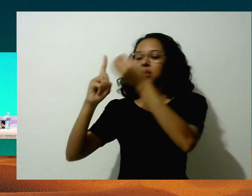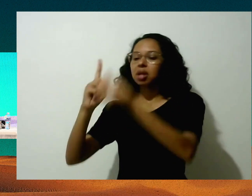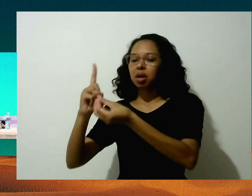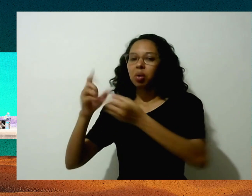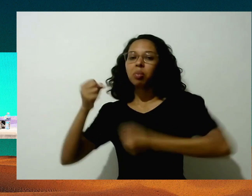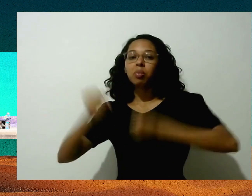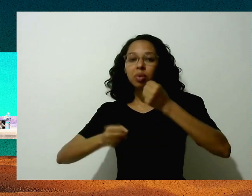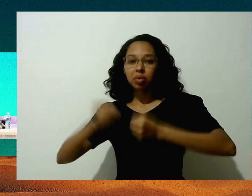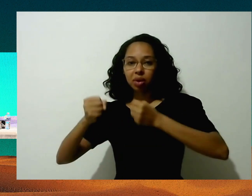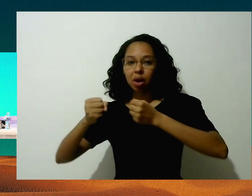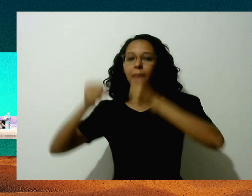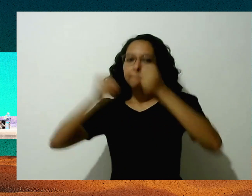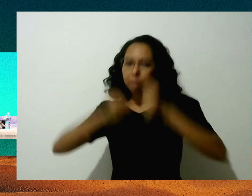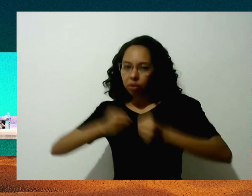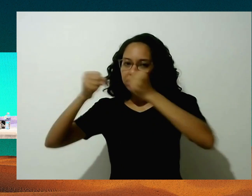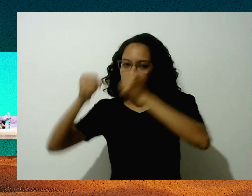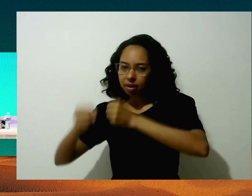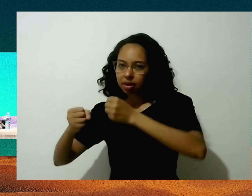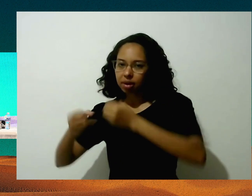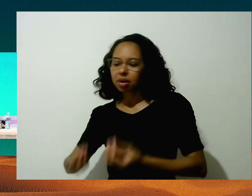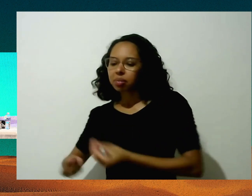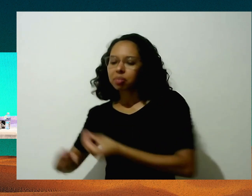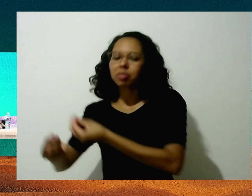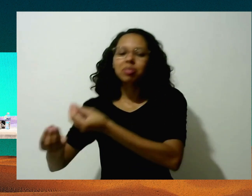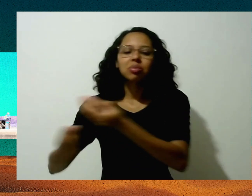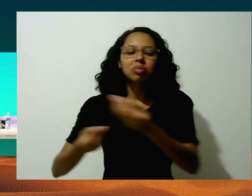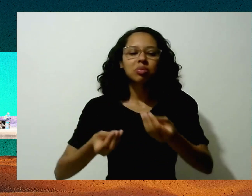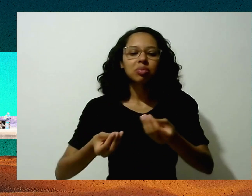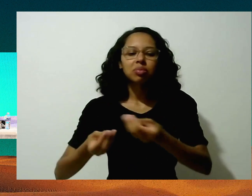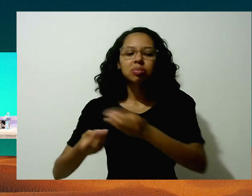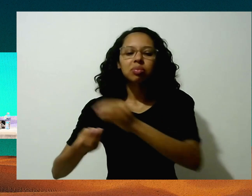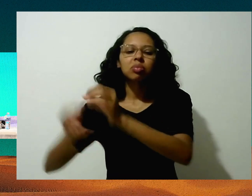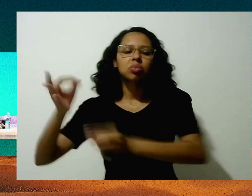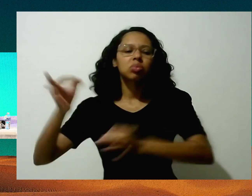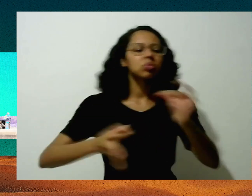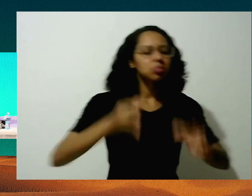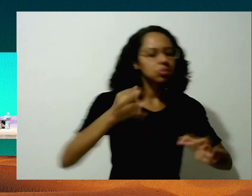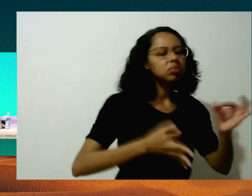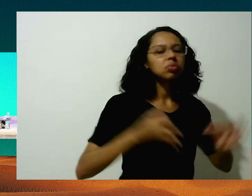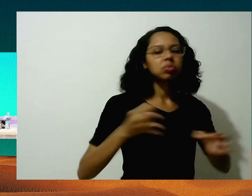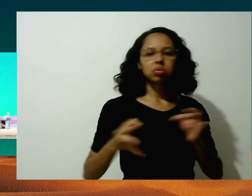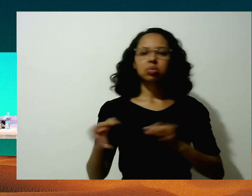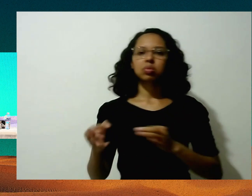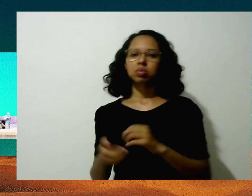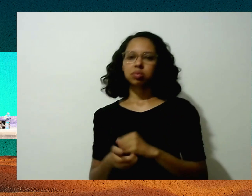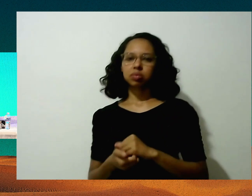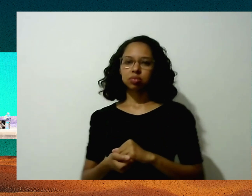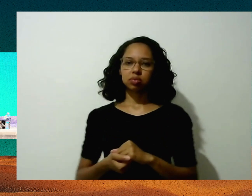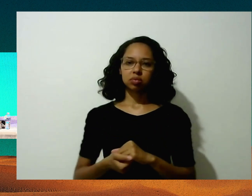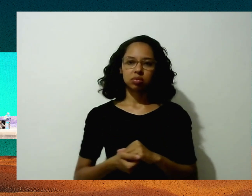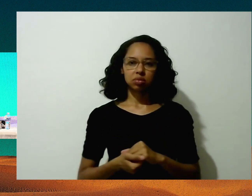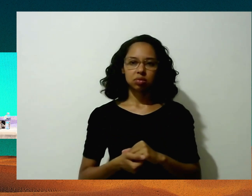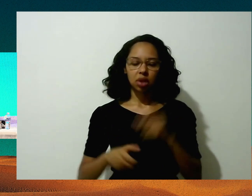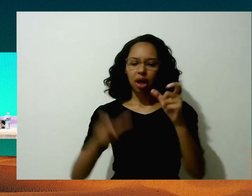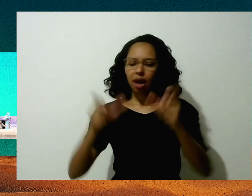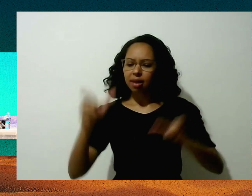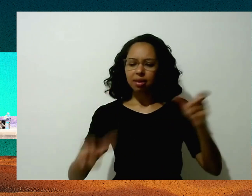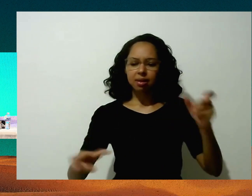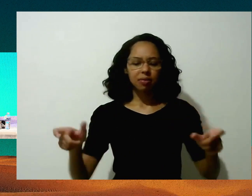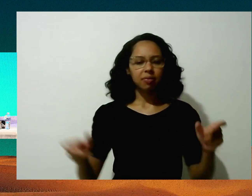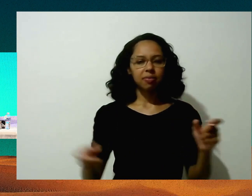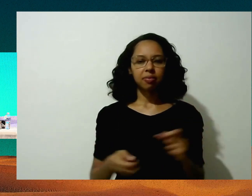and teenagers, it is good for you to be aware that God has ordained his Son to be the judge of the living and the